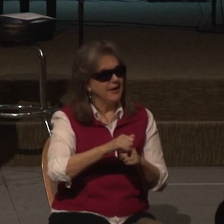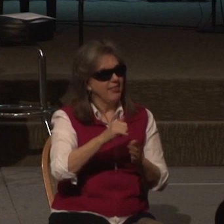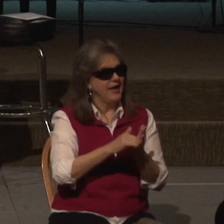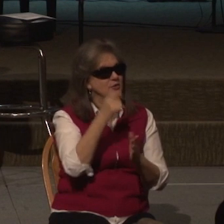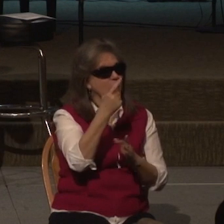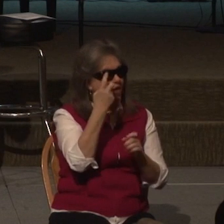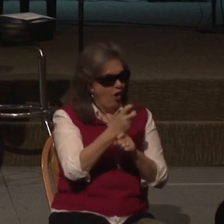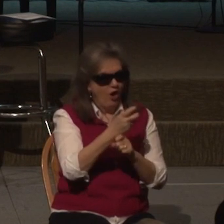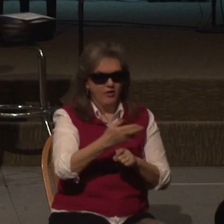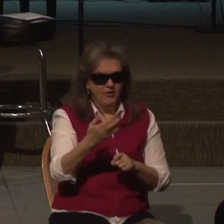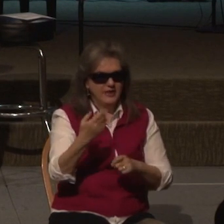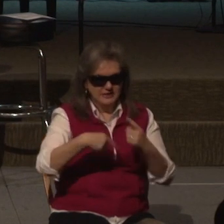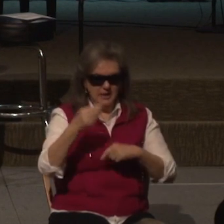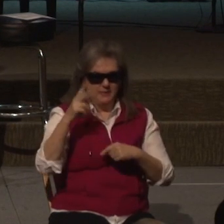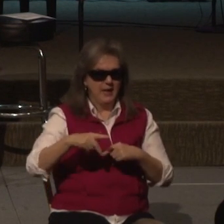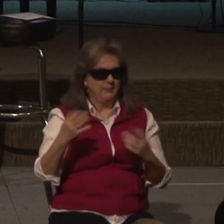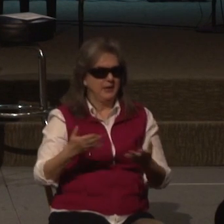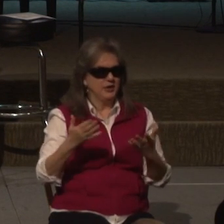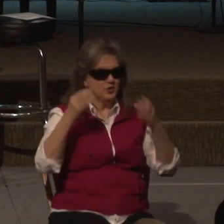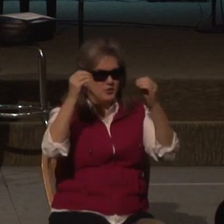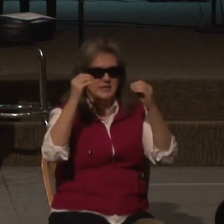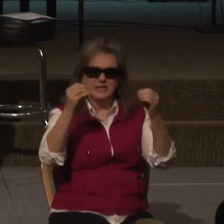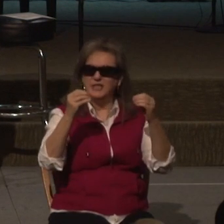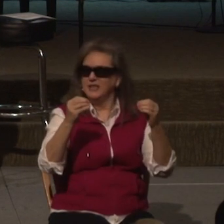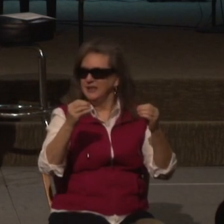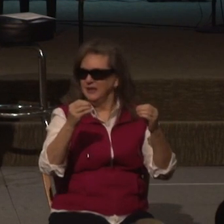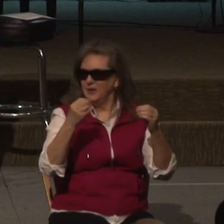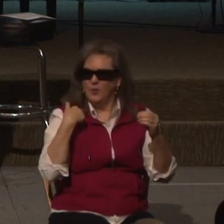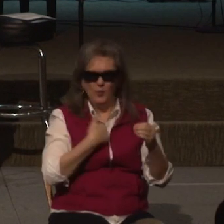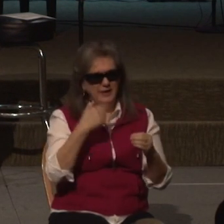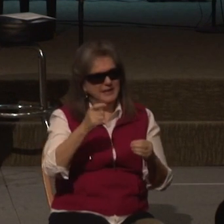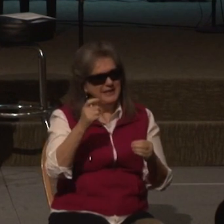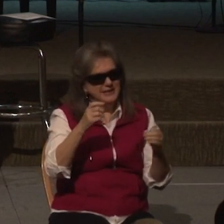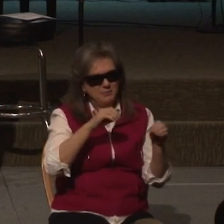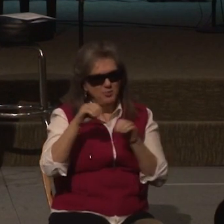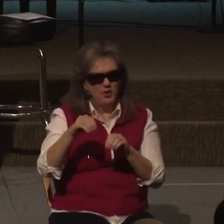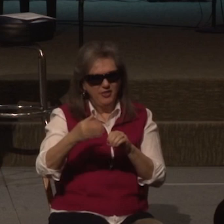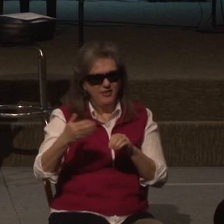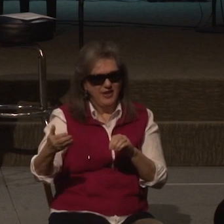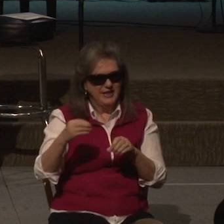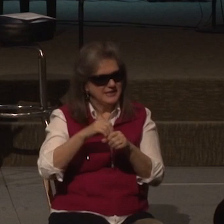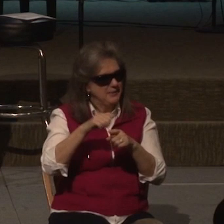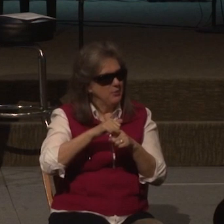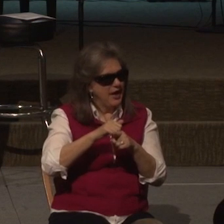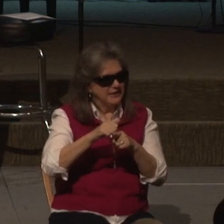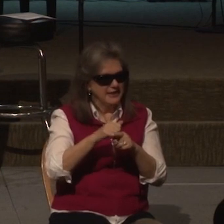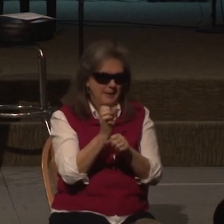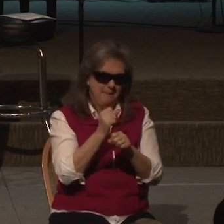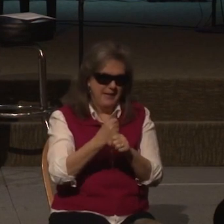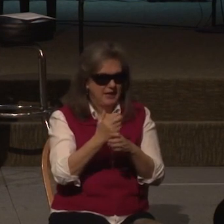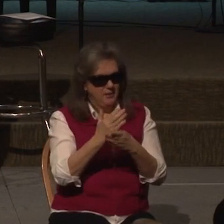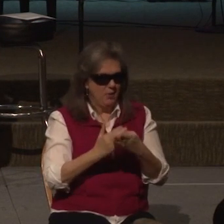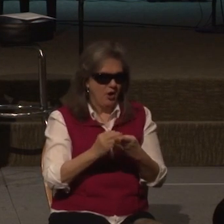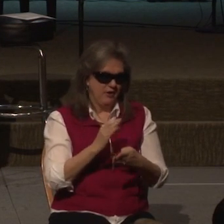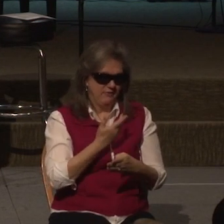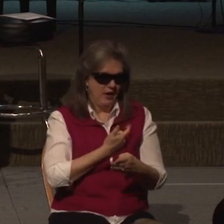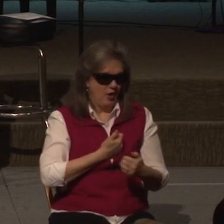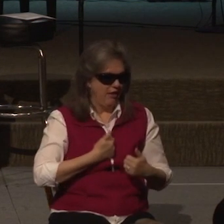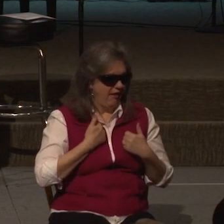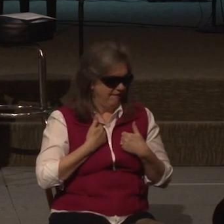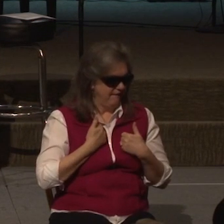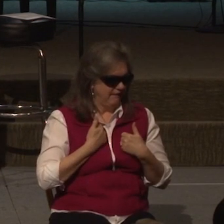hard things about coming up here just teaching is the reality is that we need to put these things into practice. We've got to make this a part of our